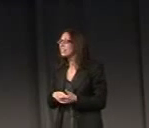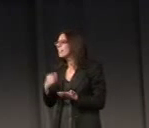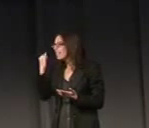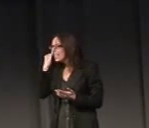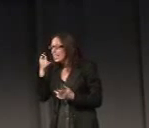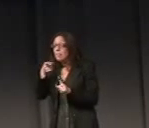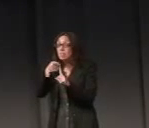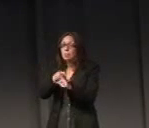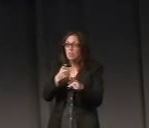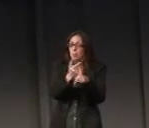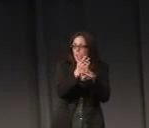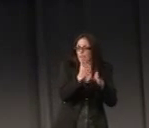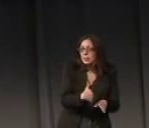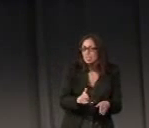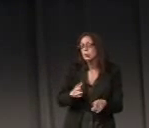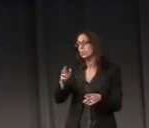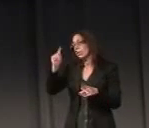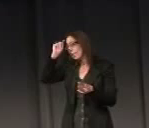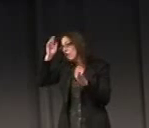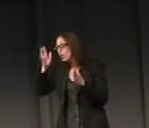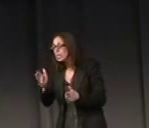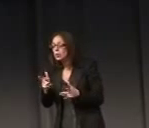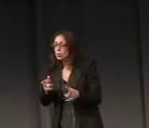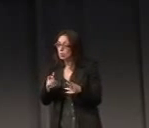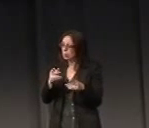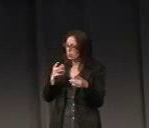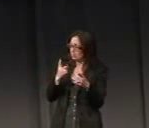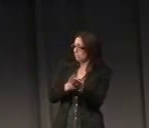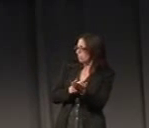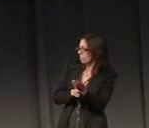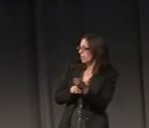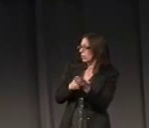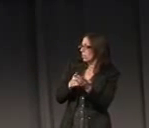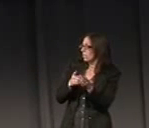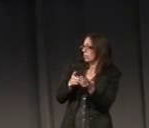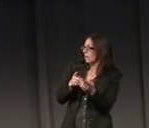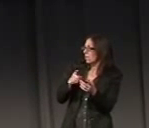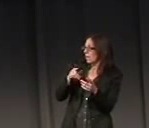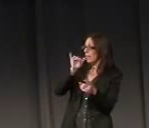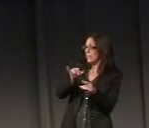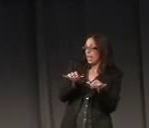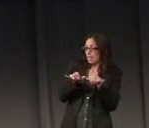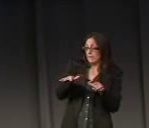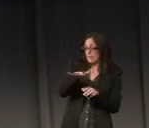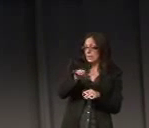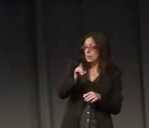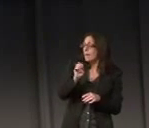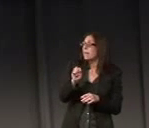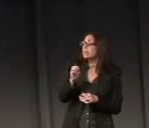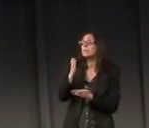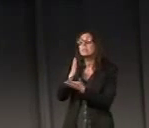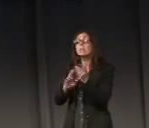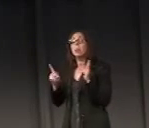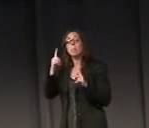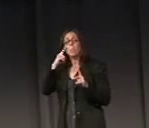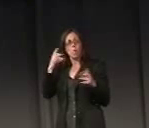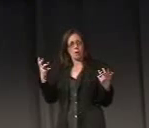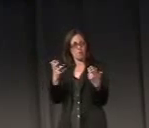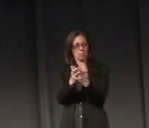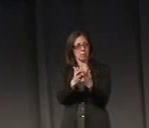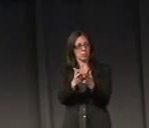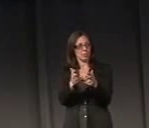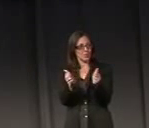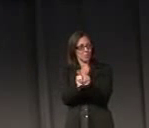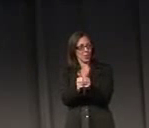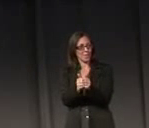space to their perceptual space, some of his contemporaries thought to actively bring the two together. So to